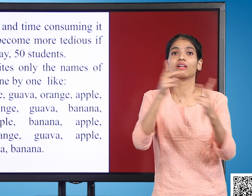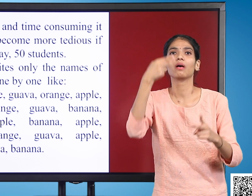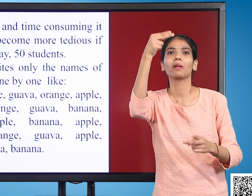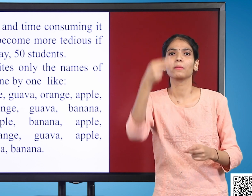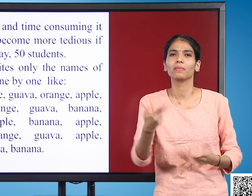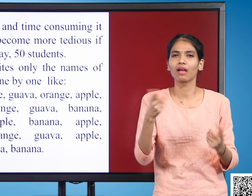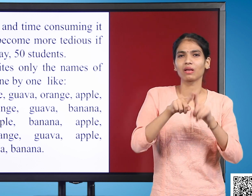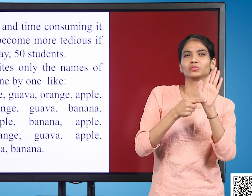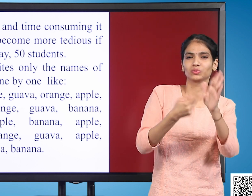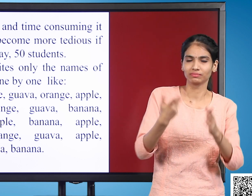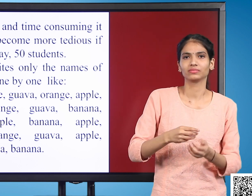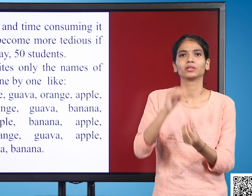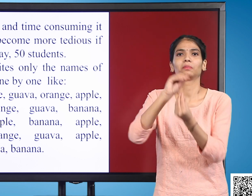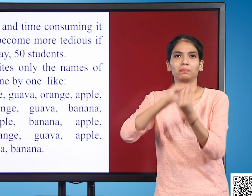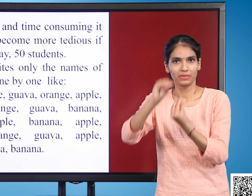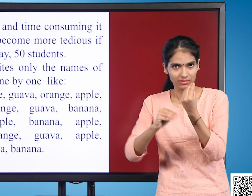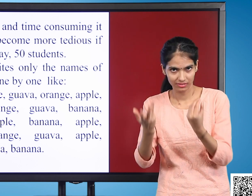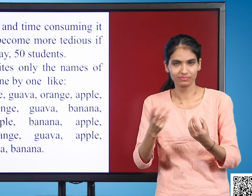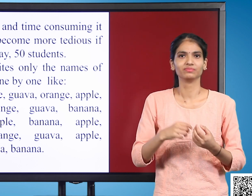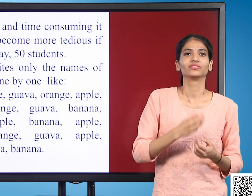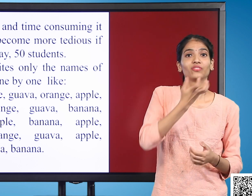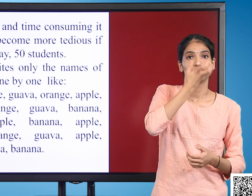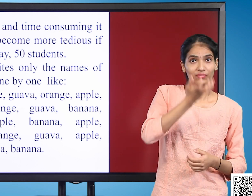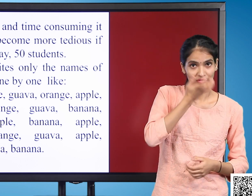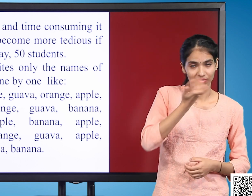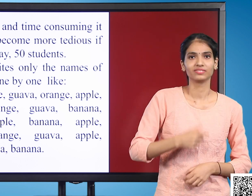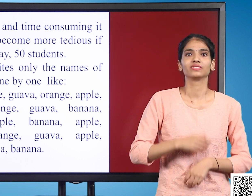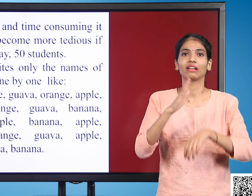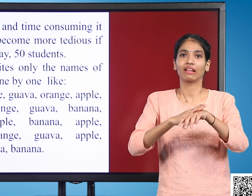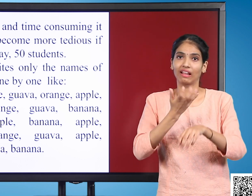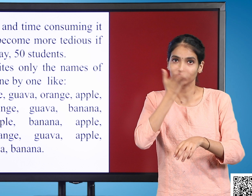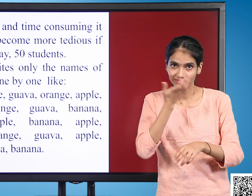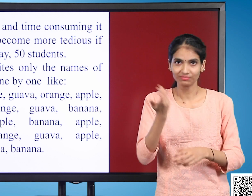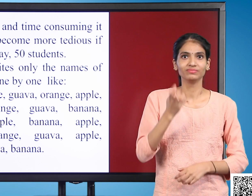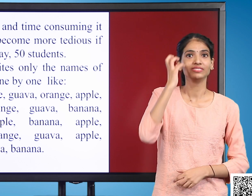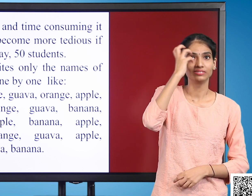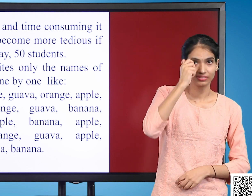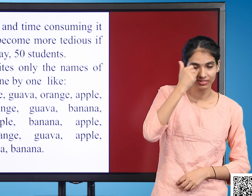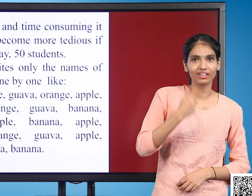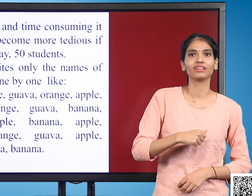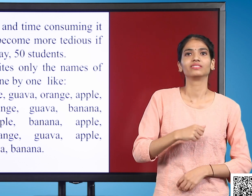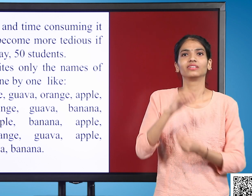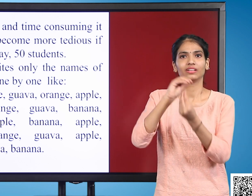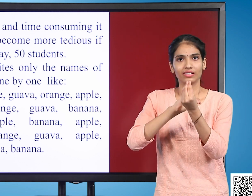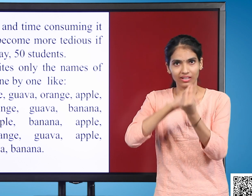fruits one by one, like banana, apple, guava, orange,